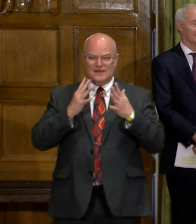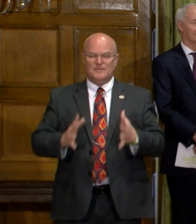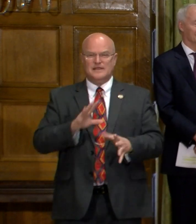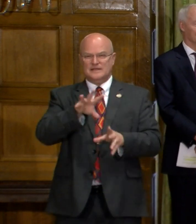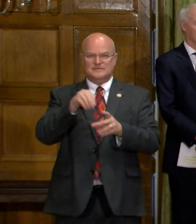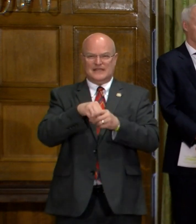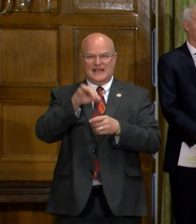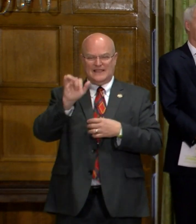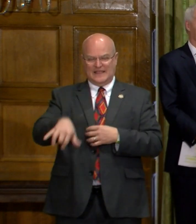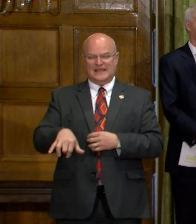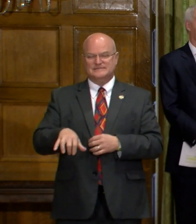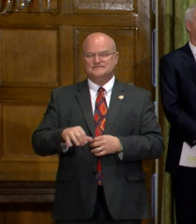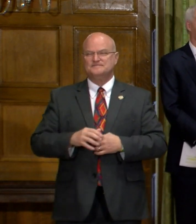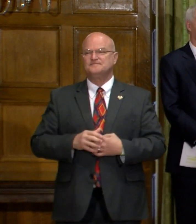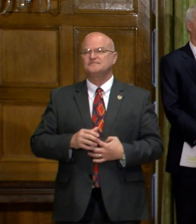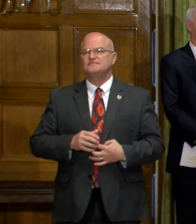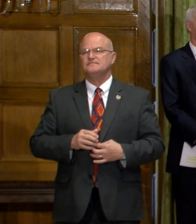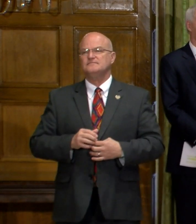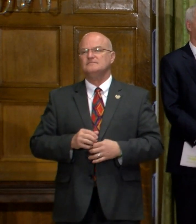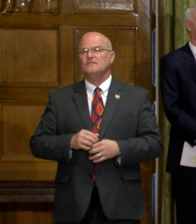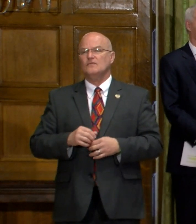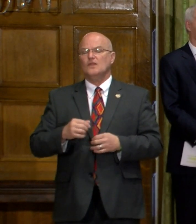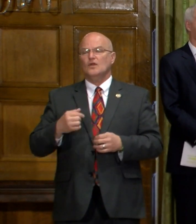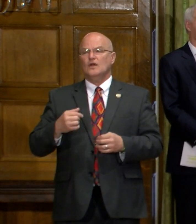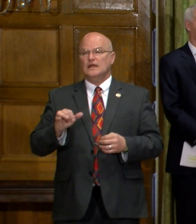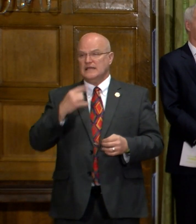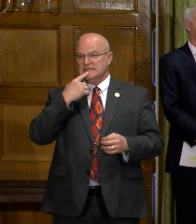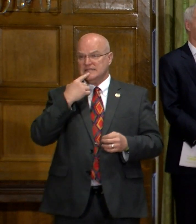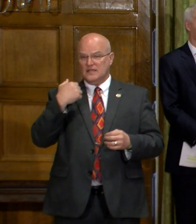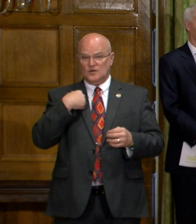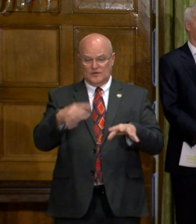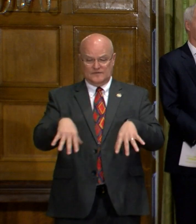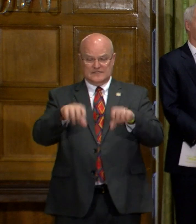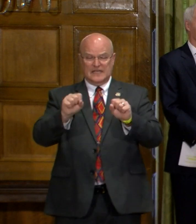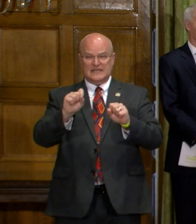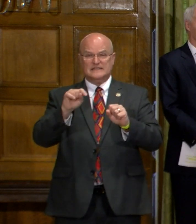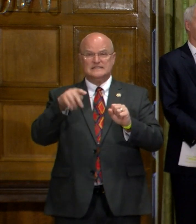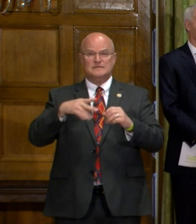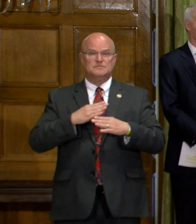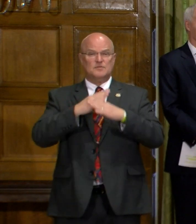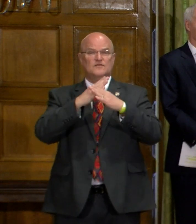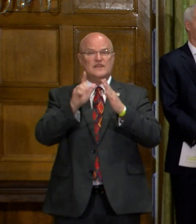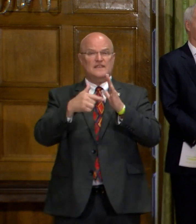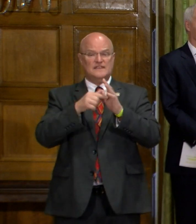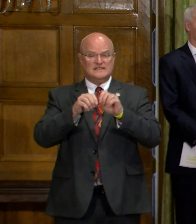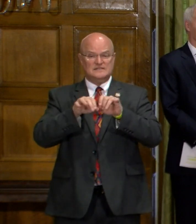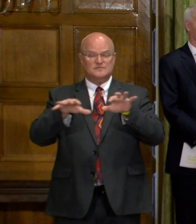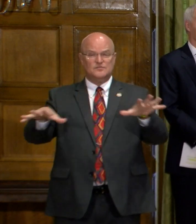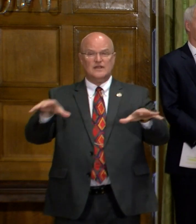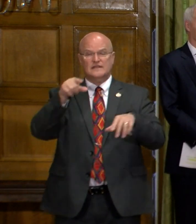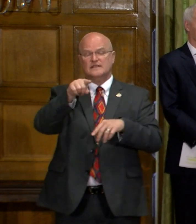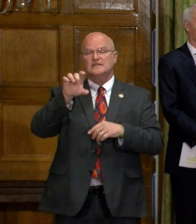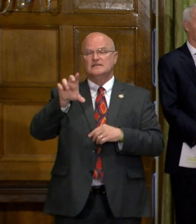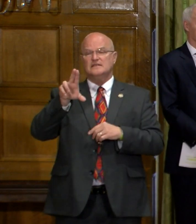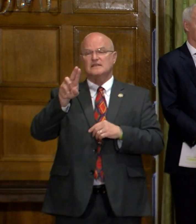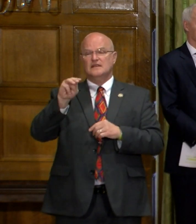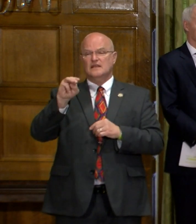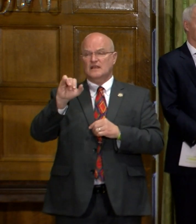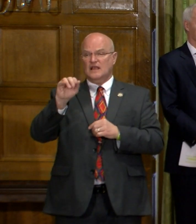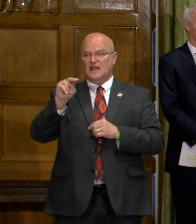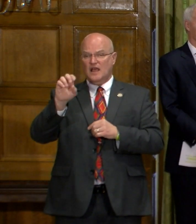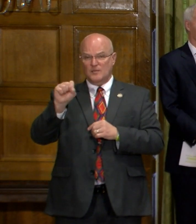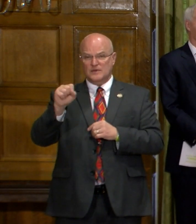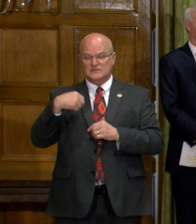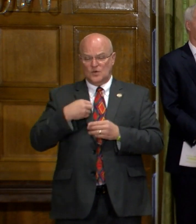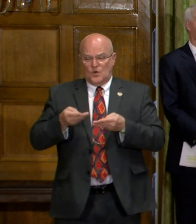that participate in that industry program. Like I said, we've taken those steps to prevent this. At the Cummins unit, we're feeding